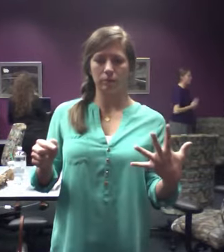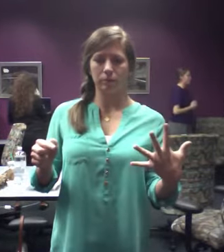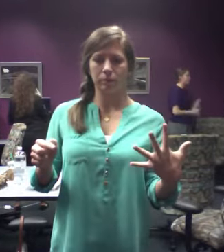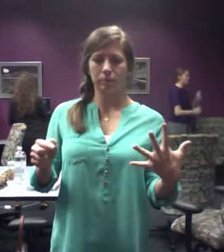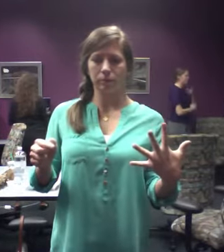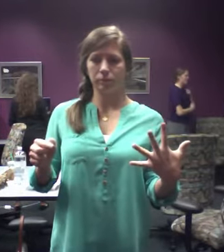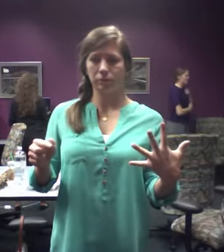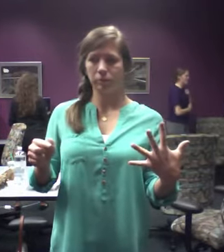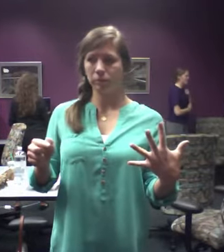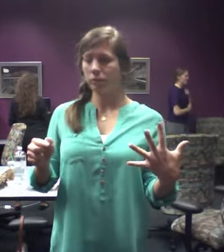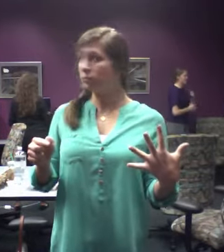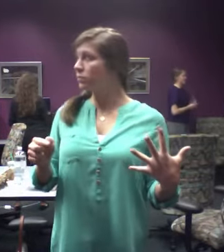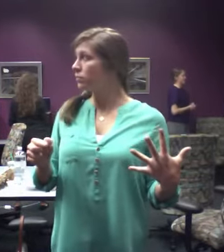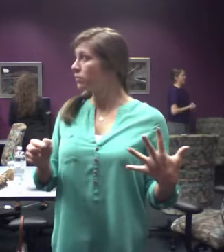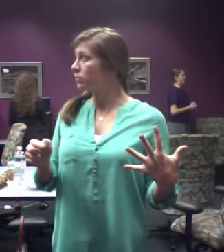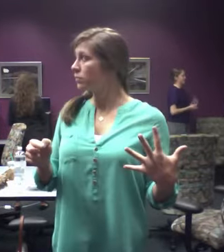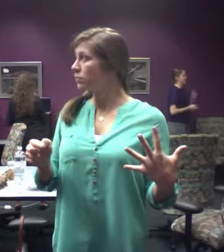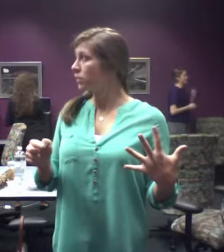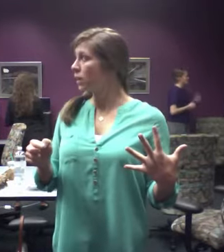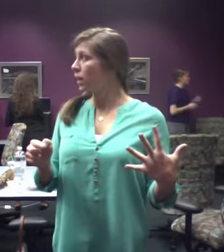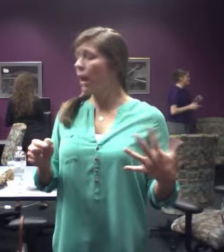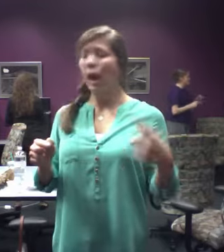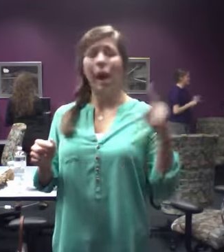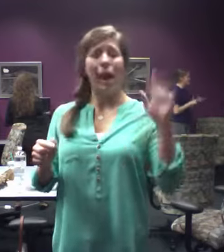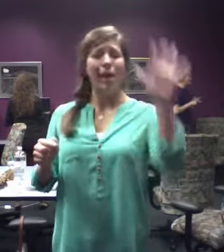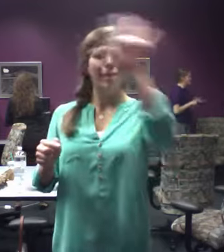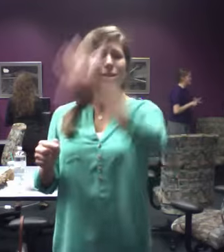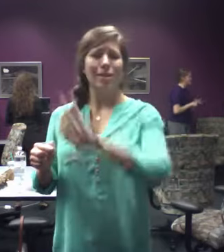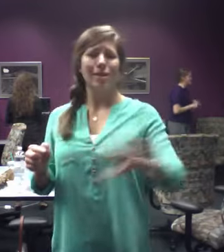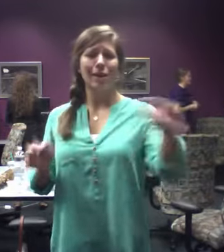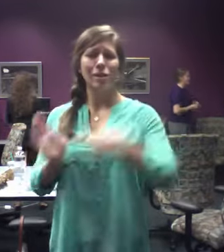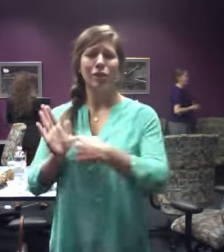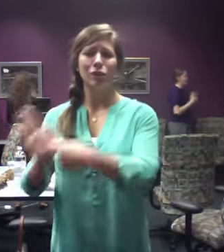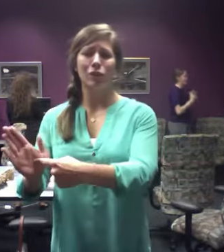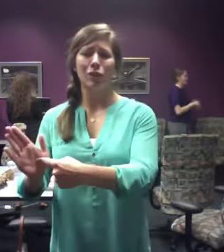This is going to show you the lack of support that Washington had at the beginning of the war.